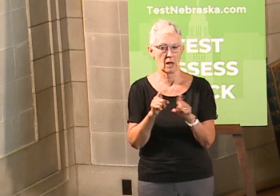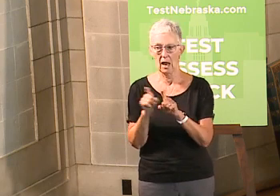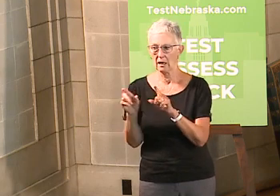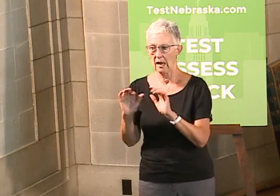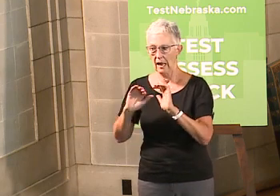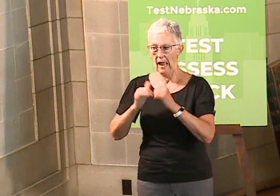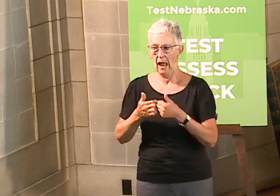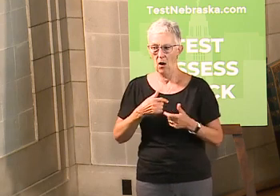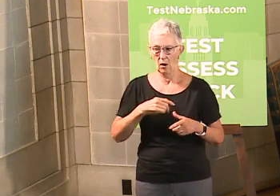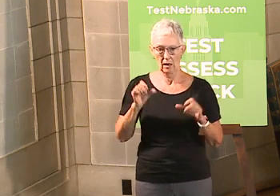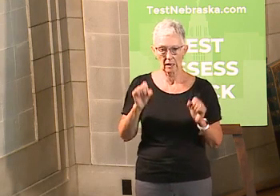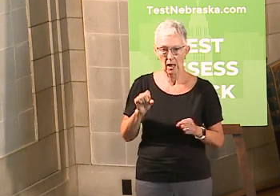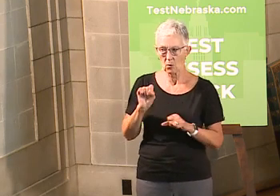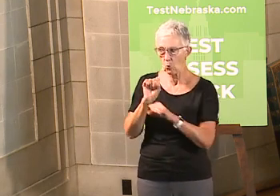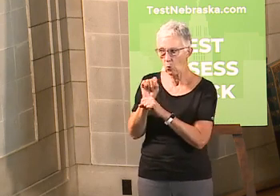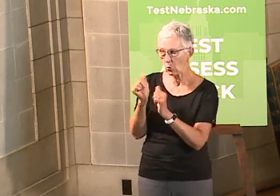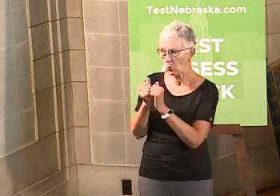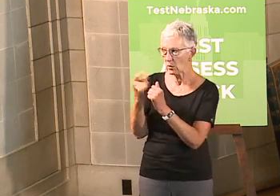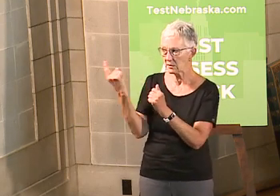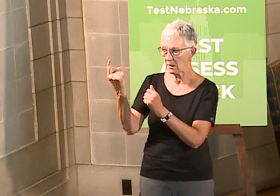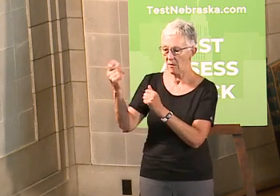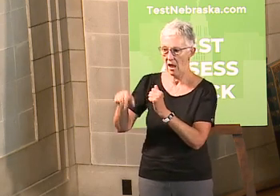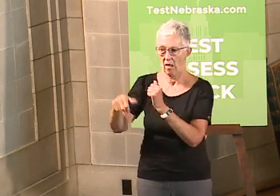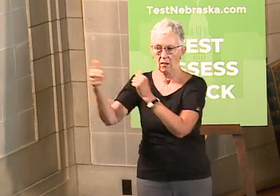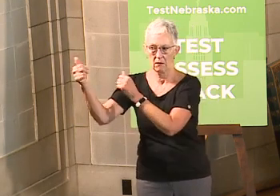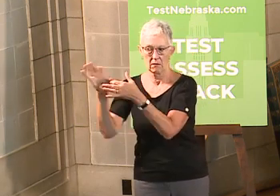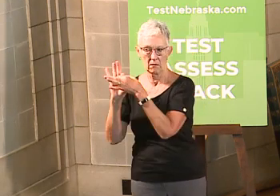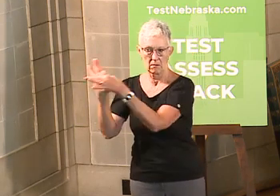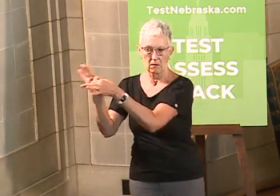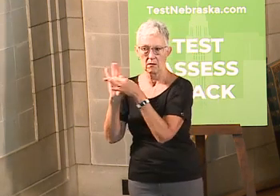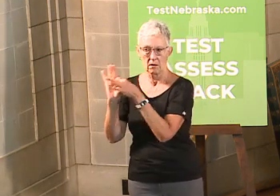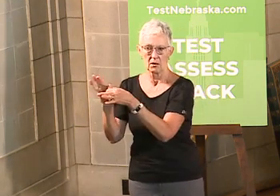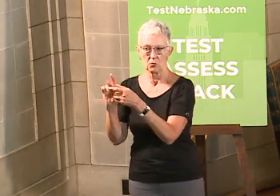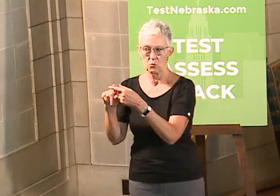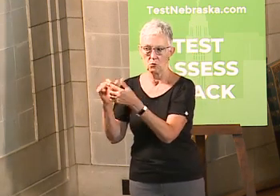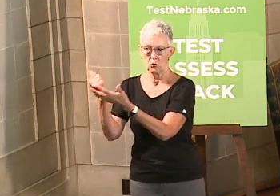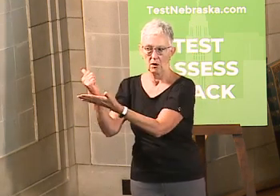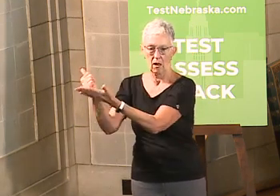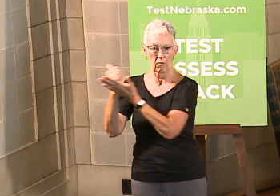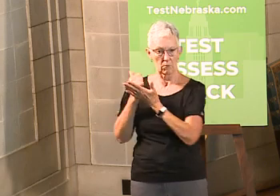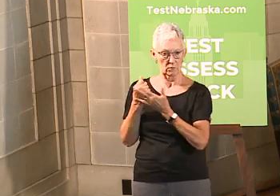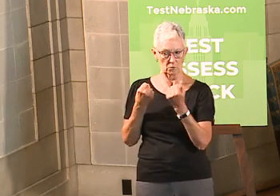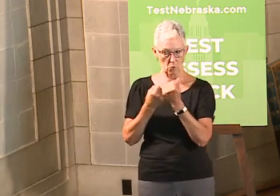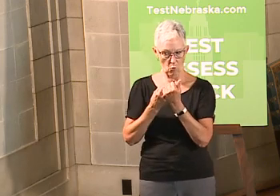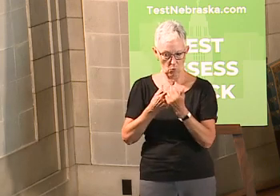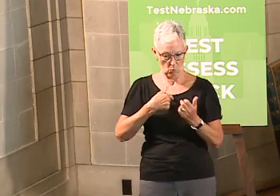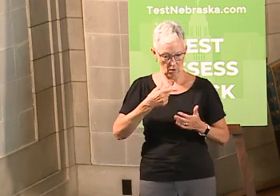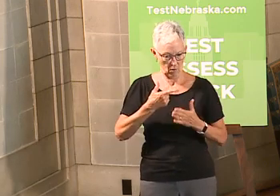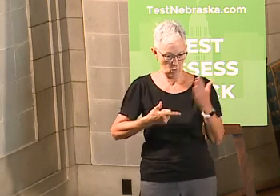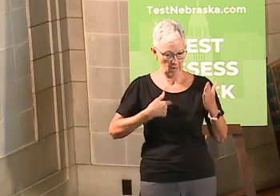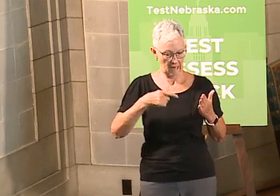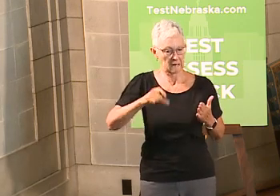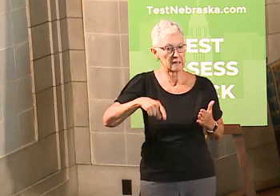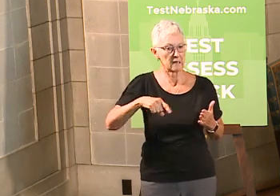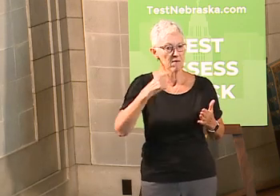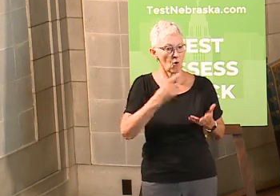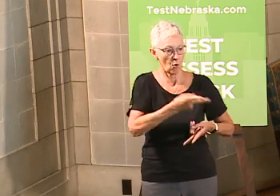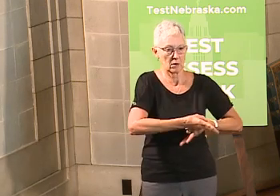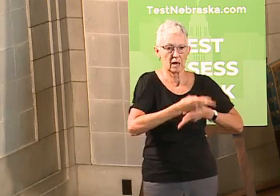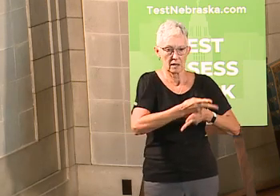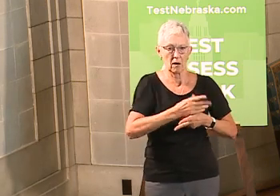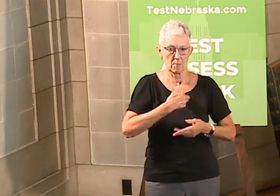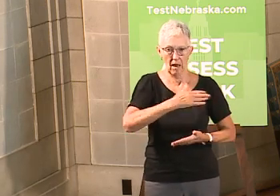teammate that works for you to accommodate the type of care that caregiver is giving. Lots